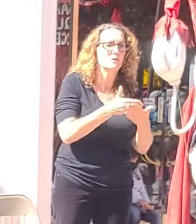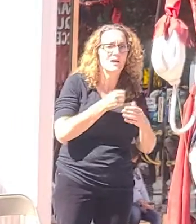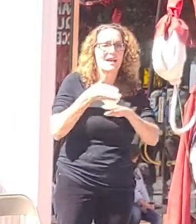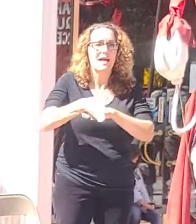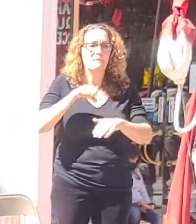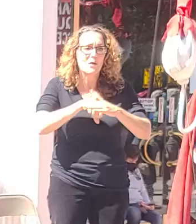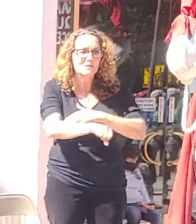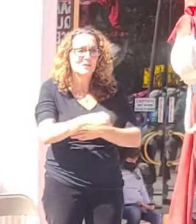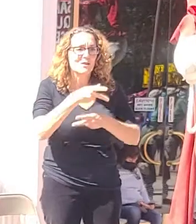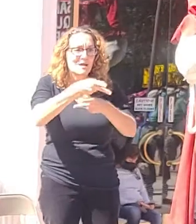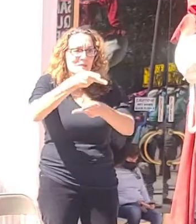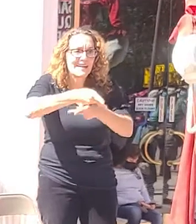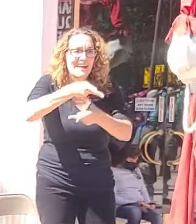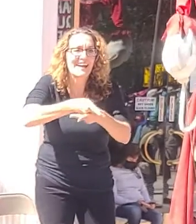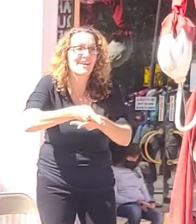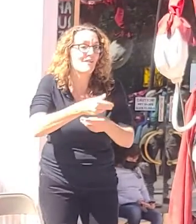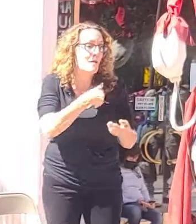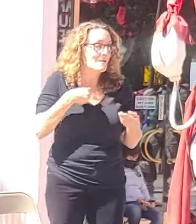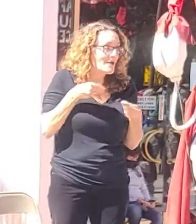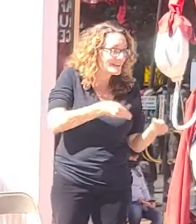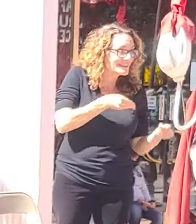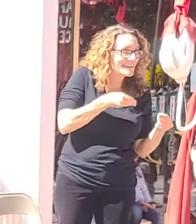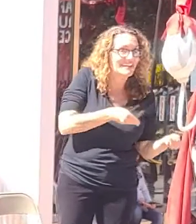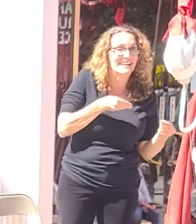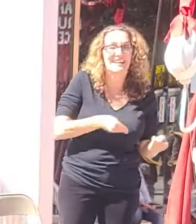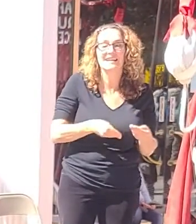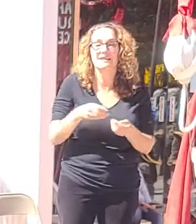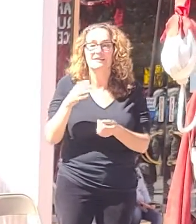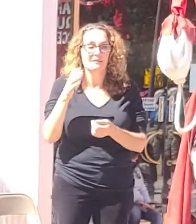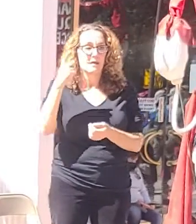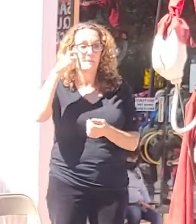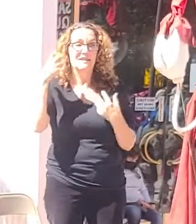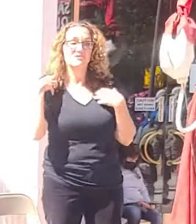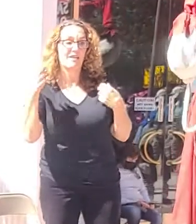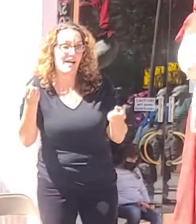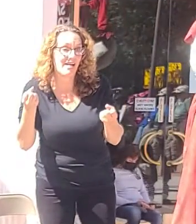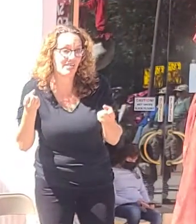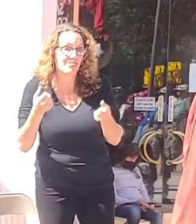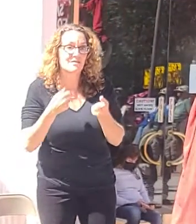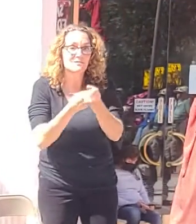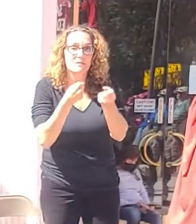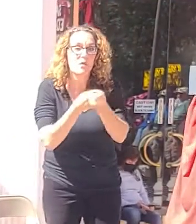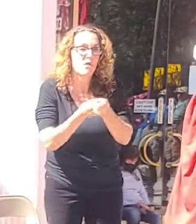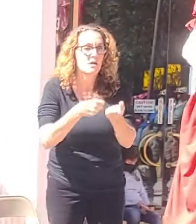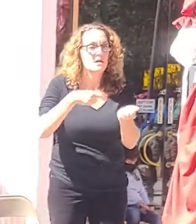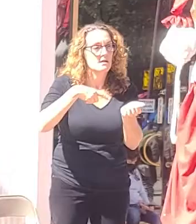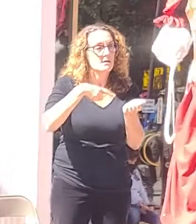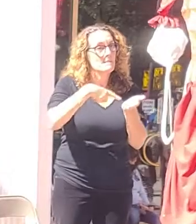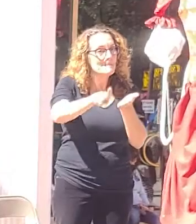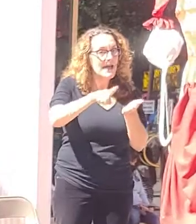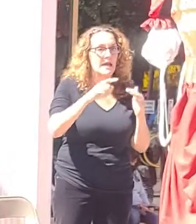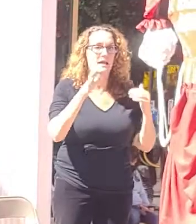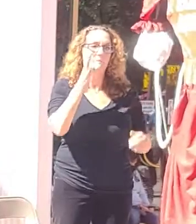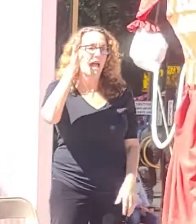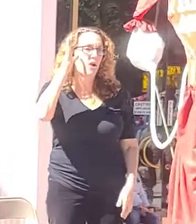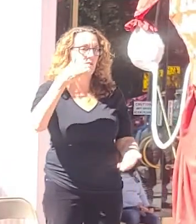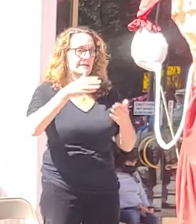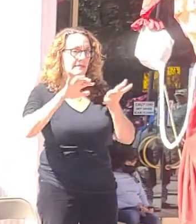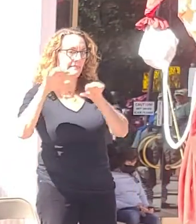support, mental health care, affordable child care, paid parental